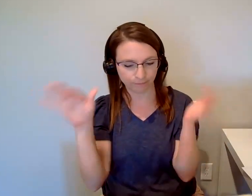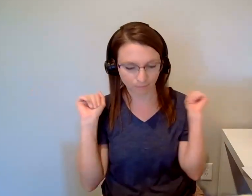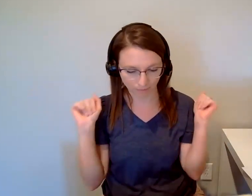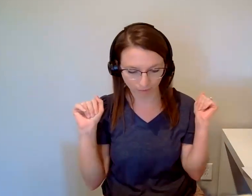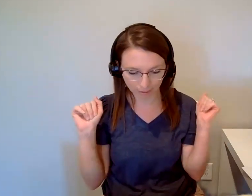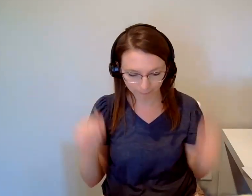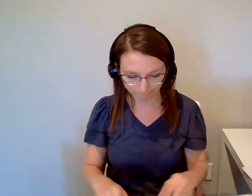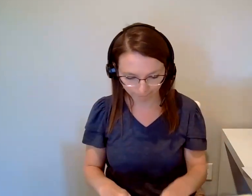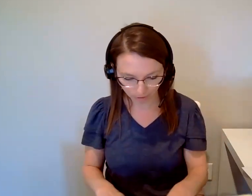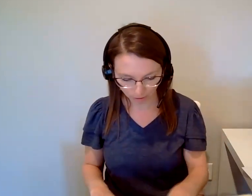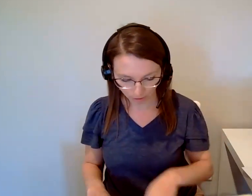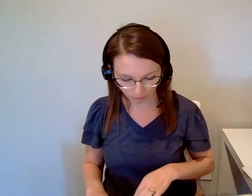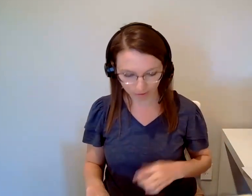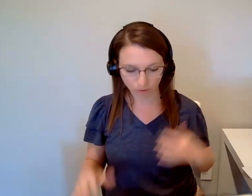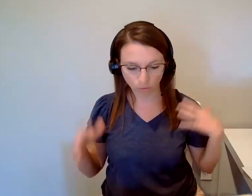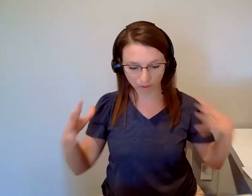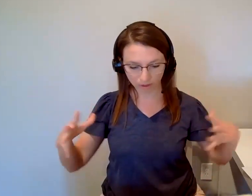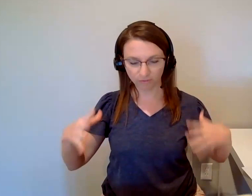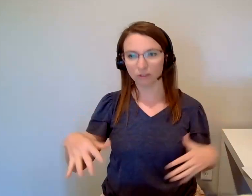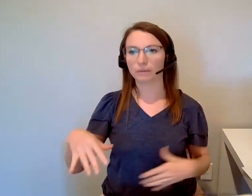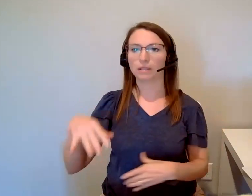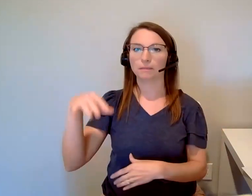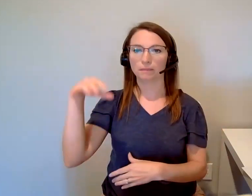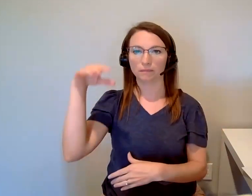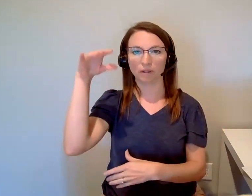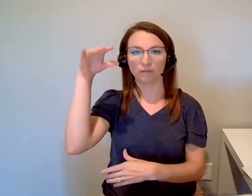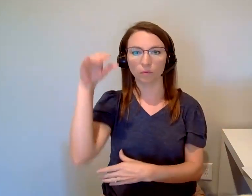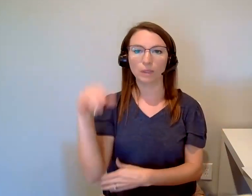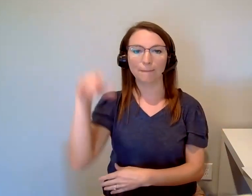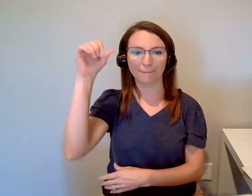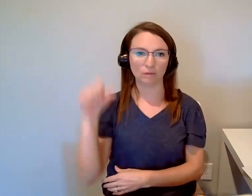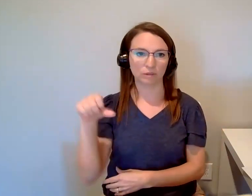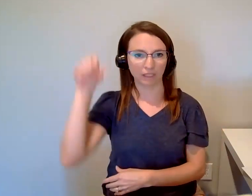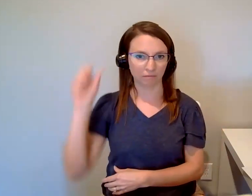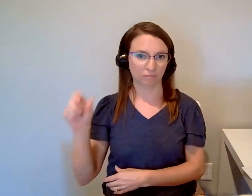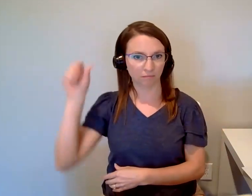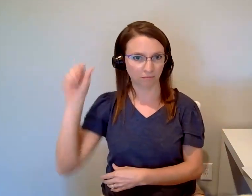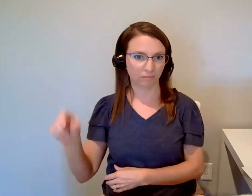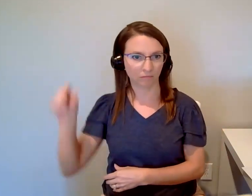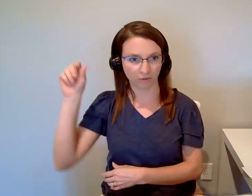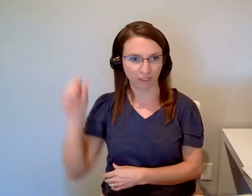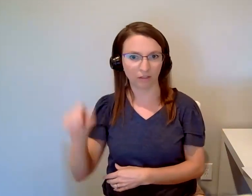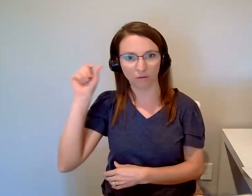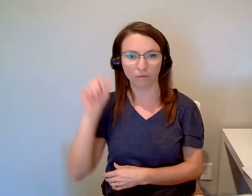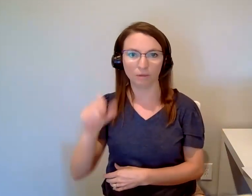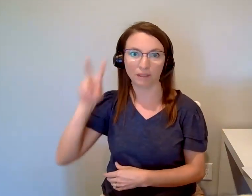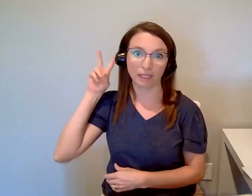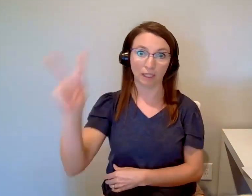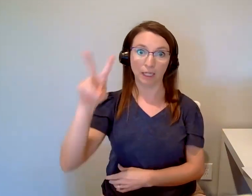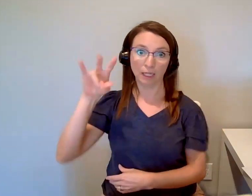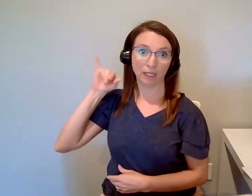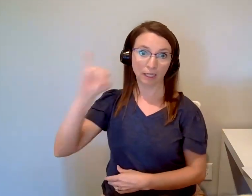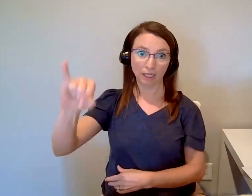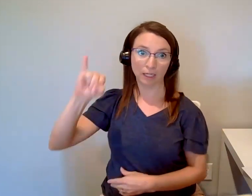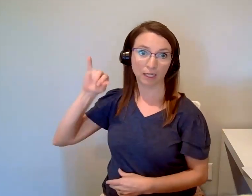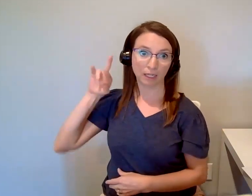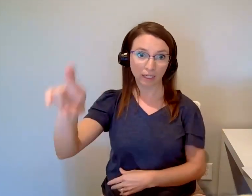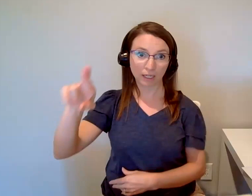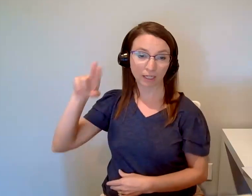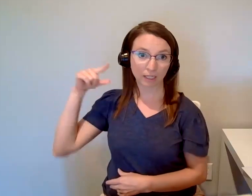Okay? All right, so when you're finger spelling, avoid bouncing. Okay, you don't want to be like,